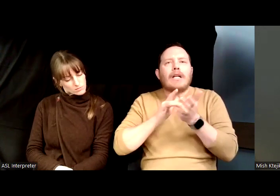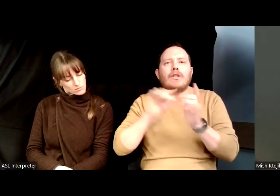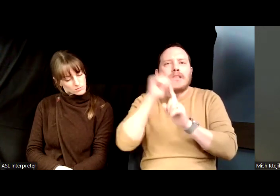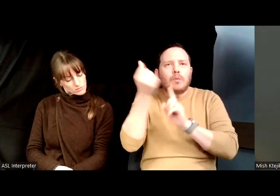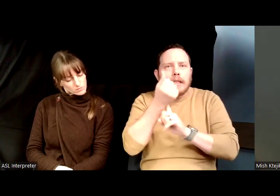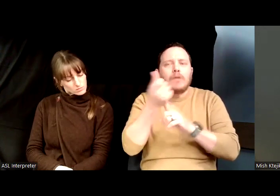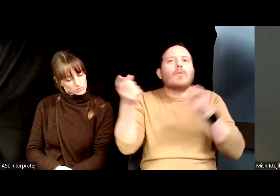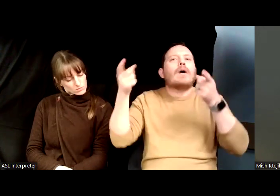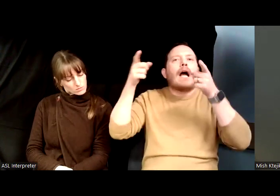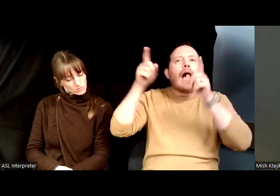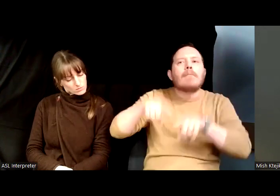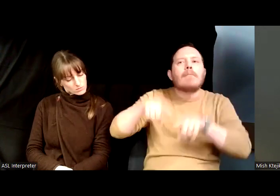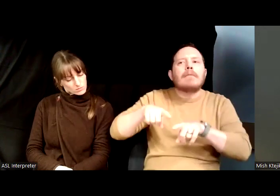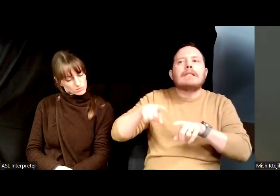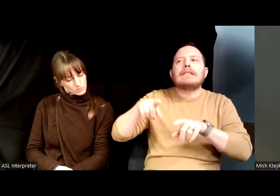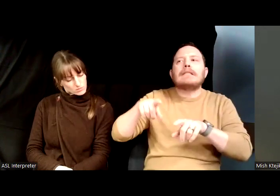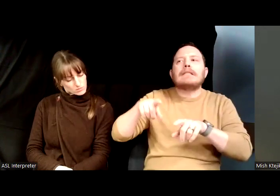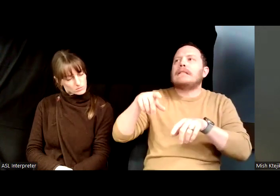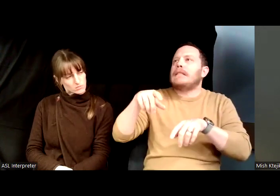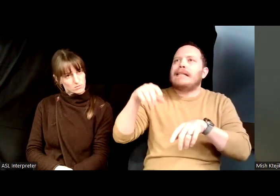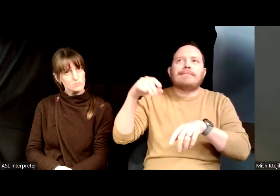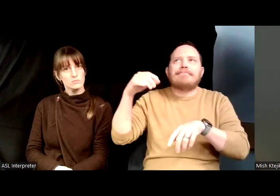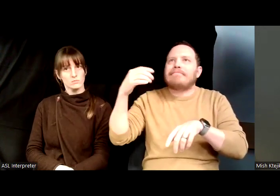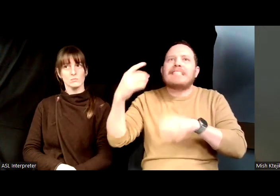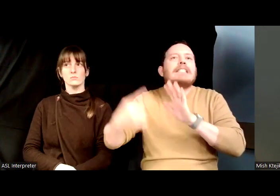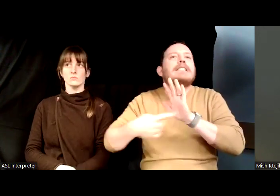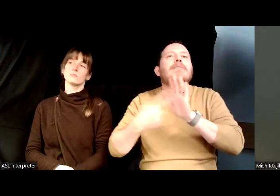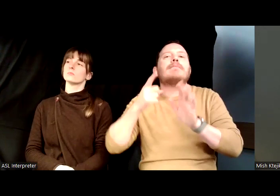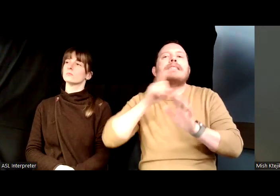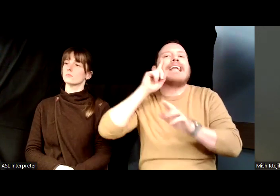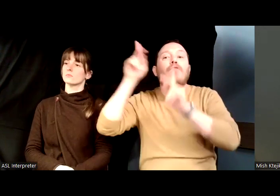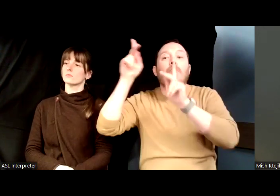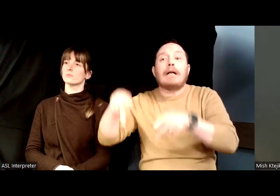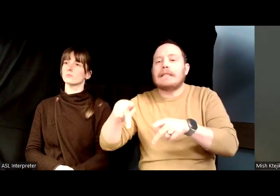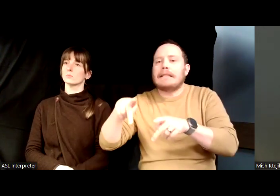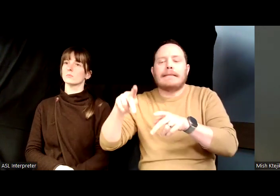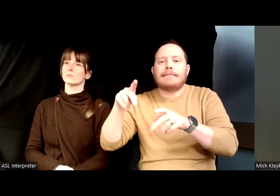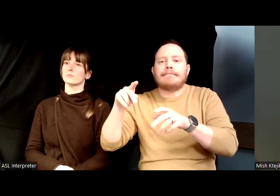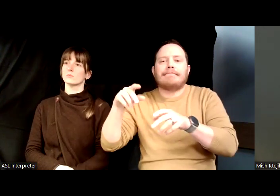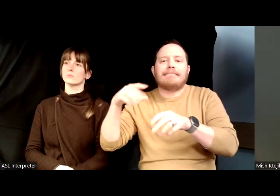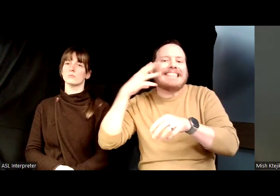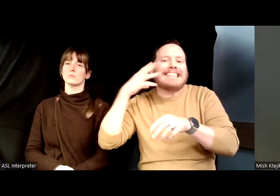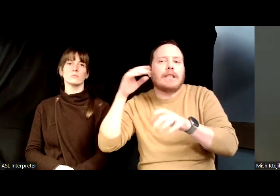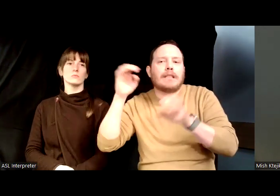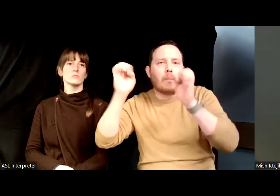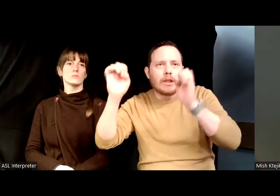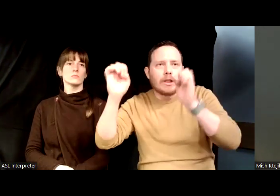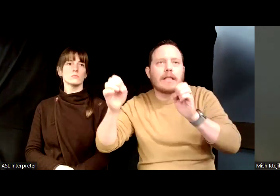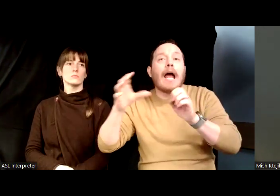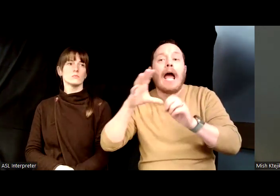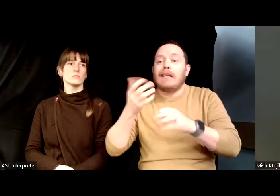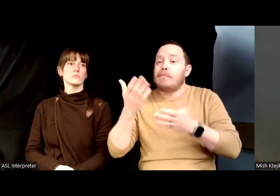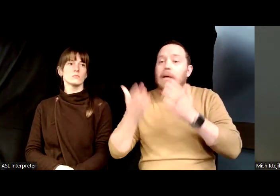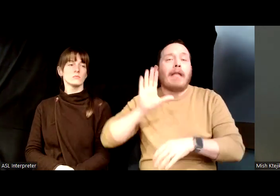I know sometimes with medical situations, what happens is sometimes a deaf person is experiencing